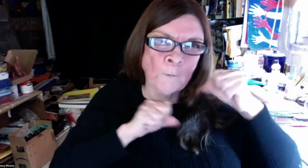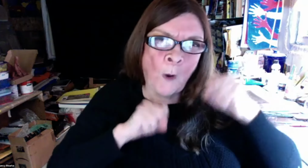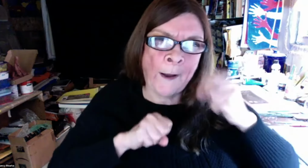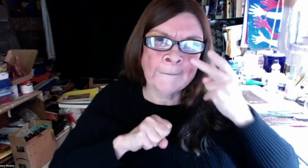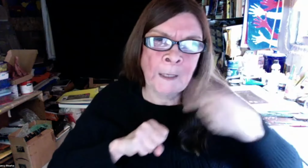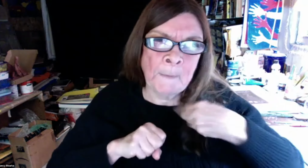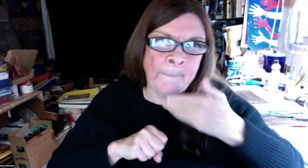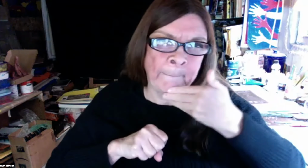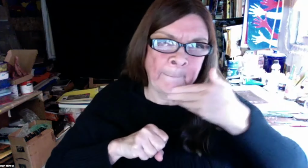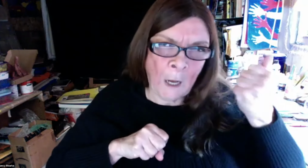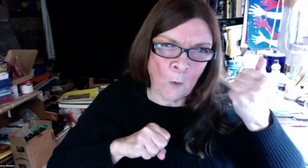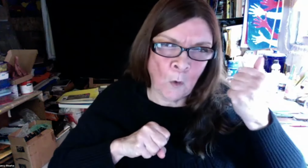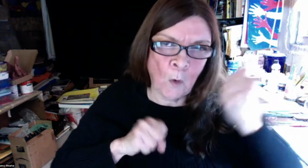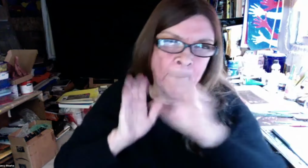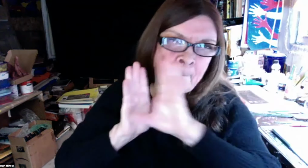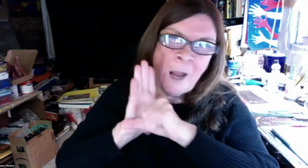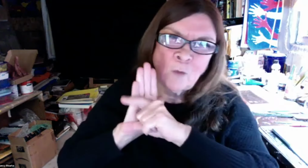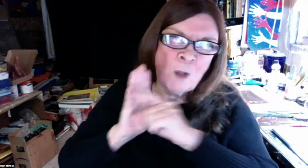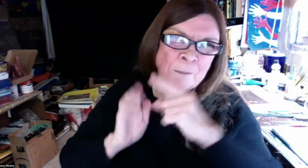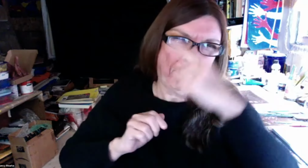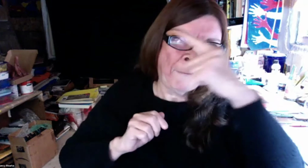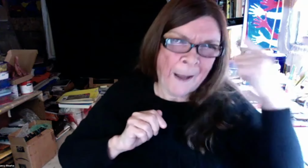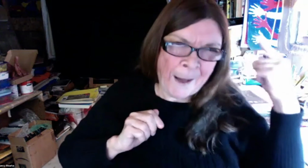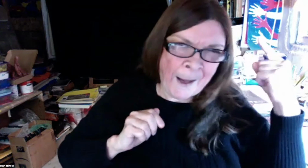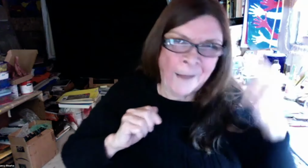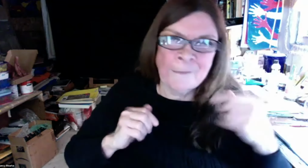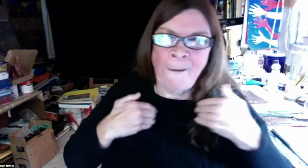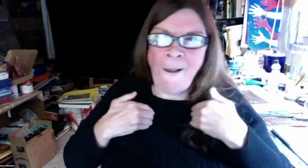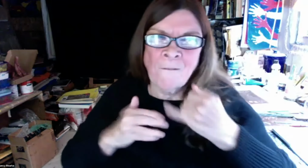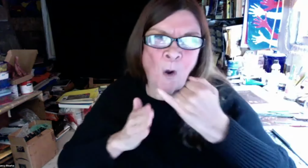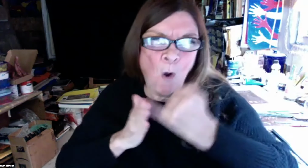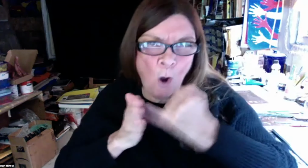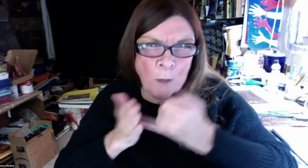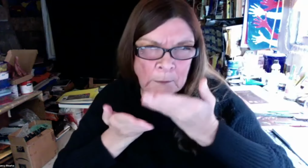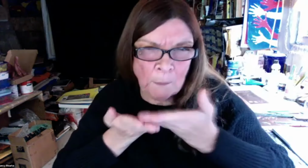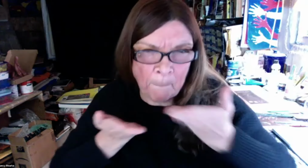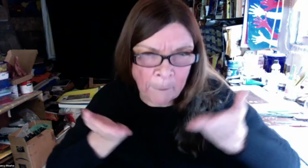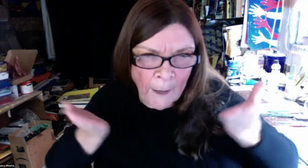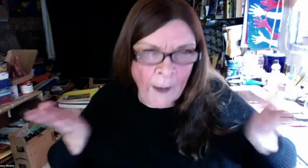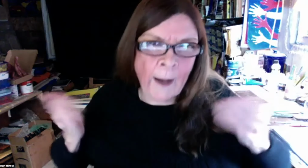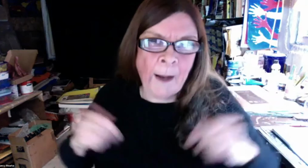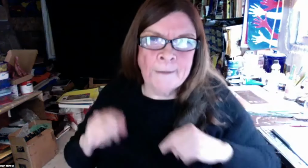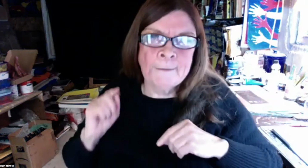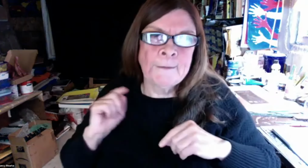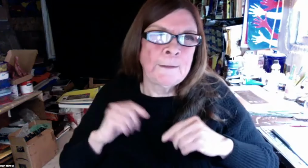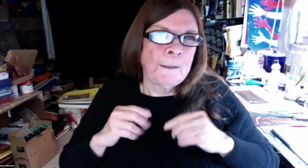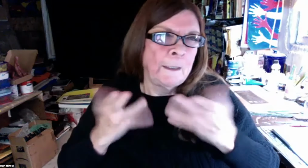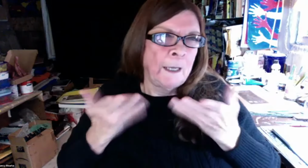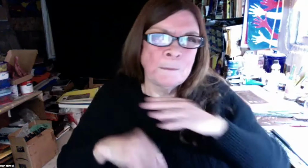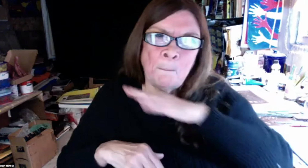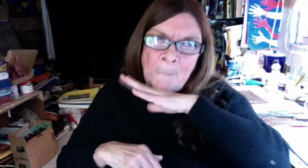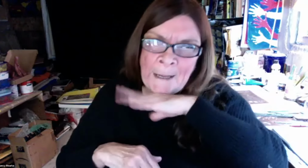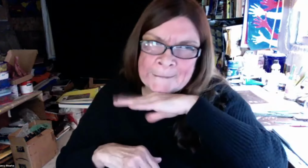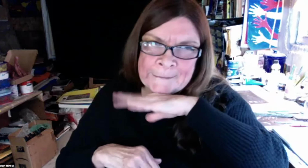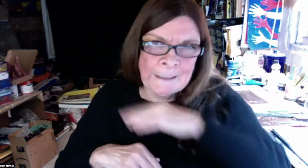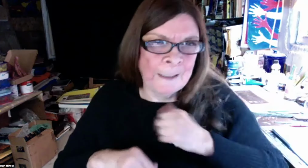studio. I have some of the lights off so I can better show up in the foreground. I have a dark background. I have